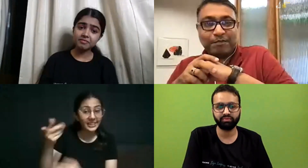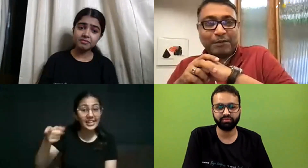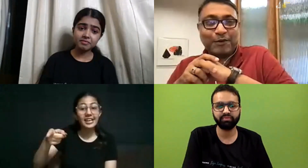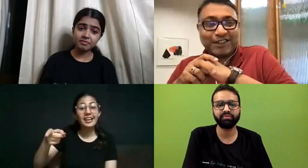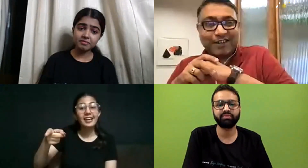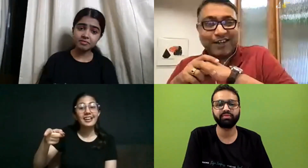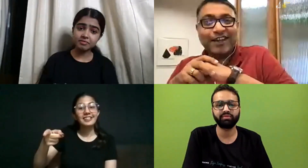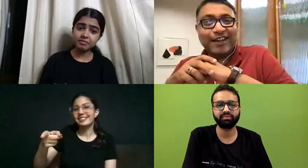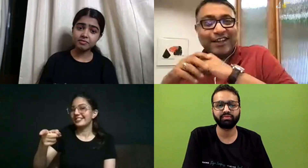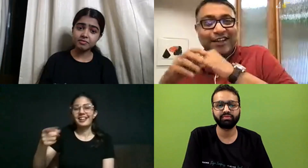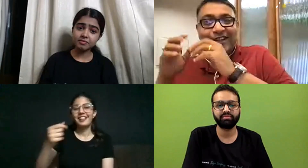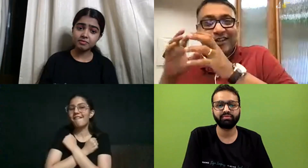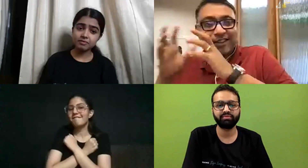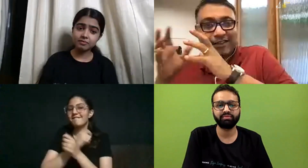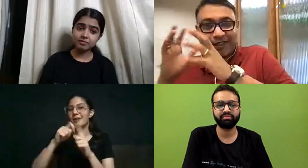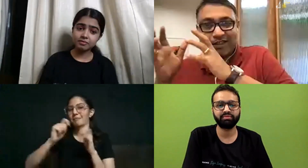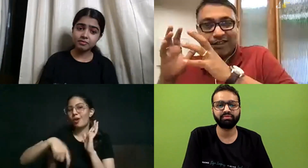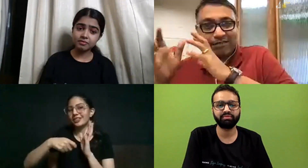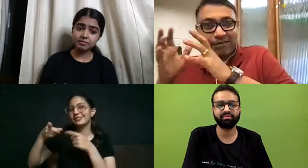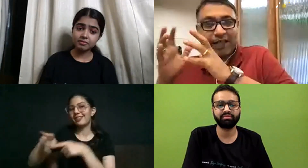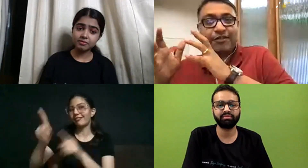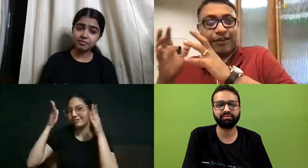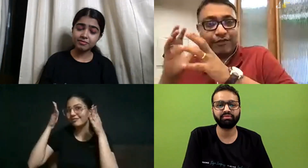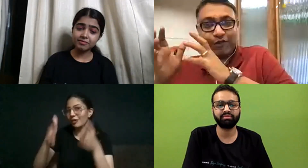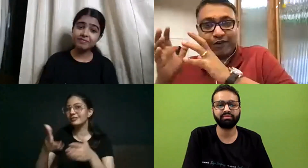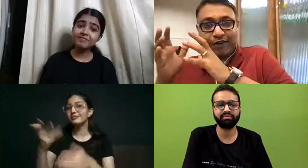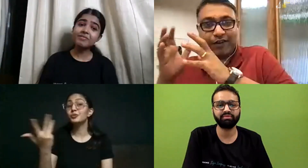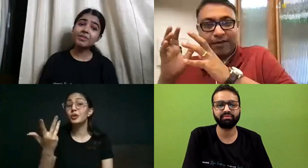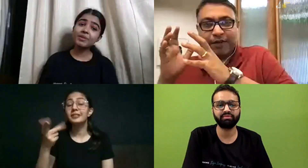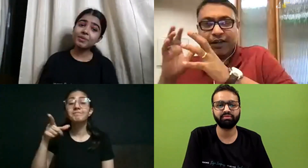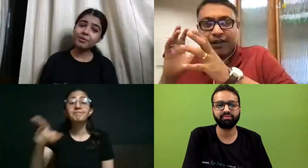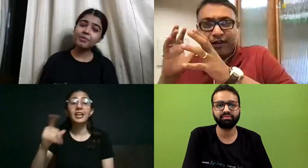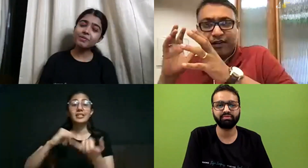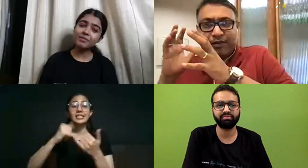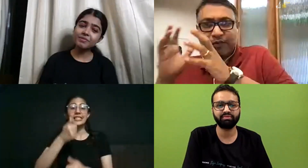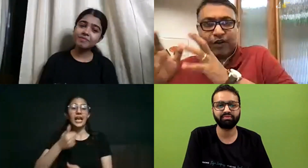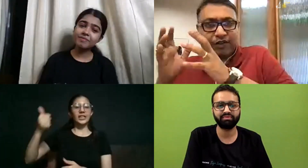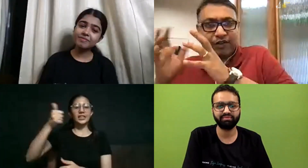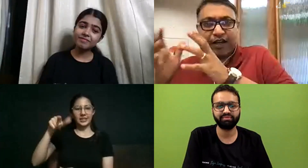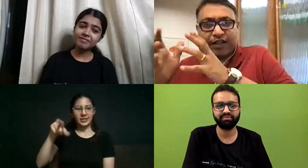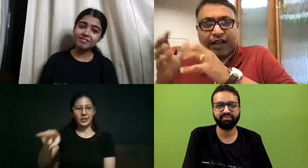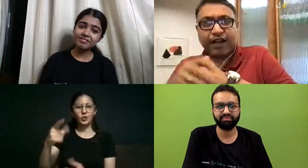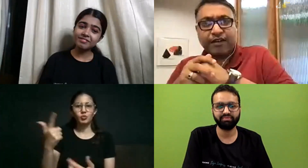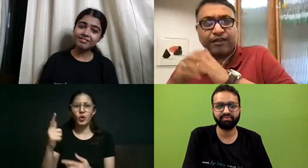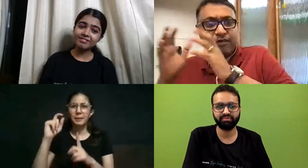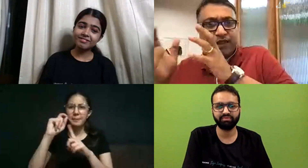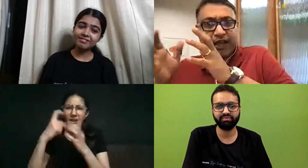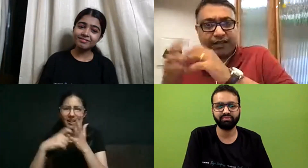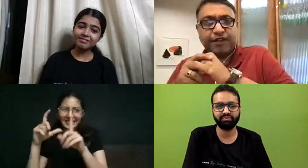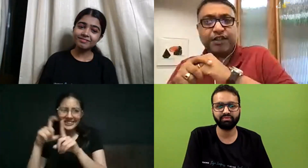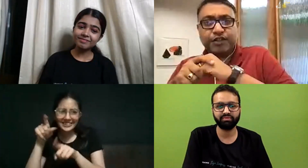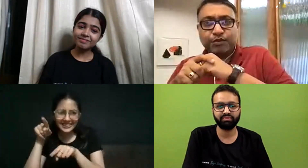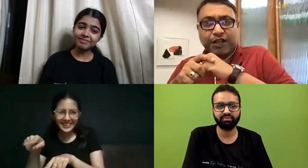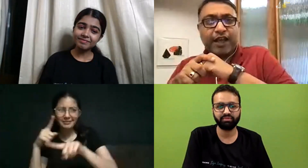the pet project, right? He's the secretary for the world Yadi, and he